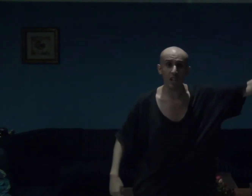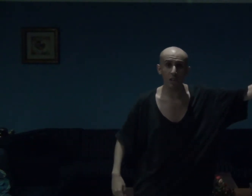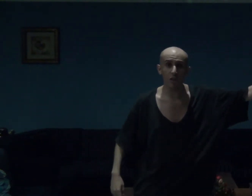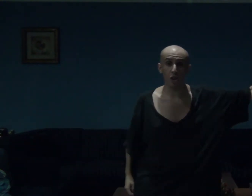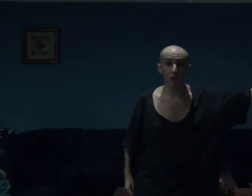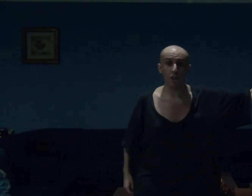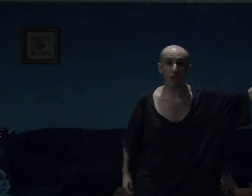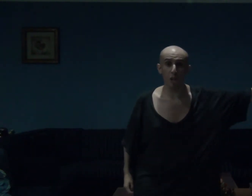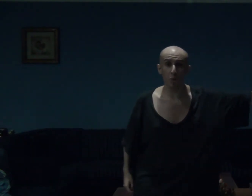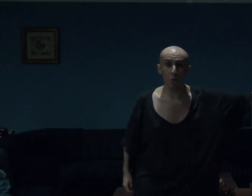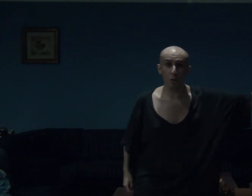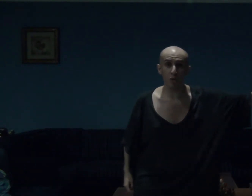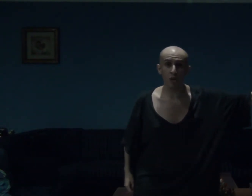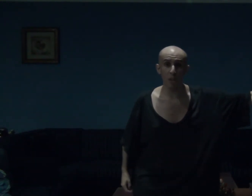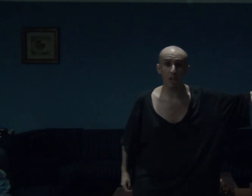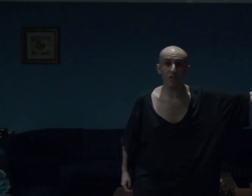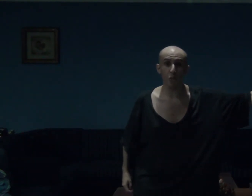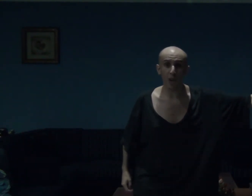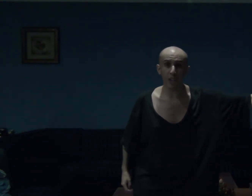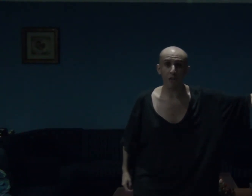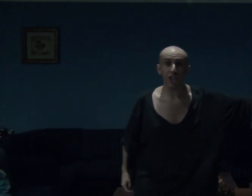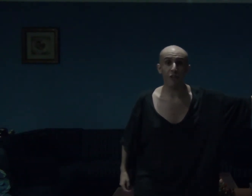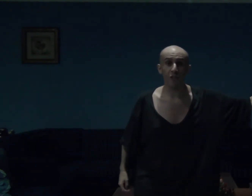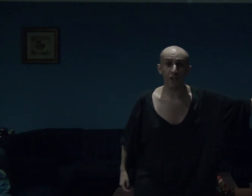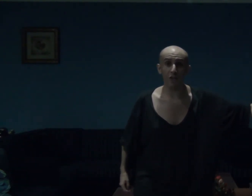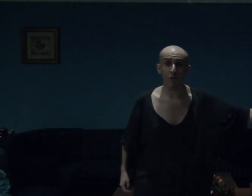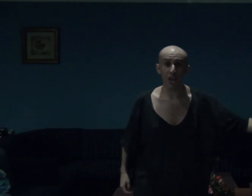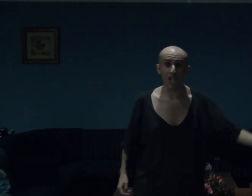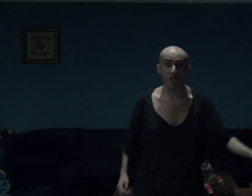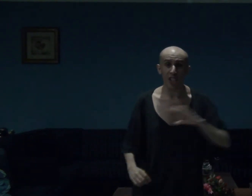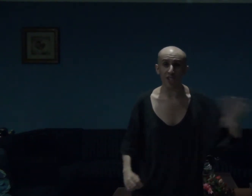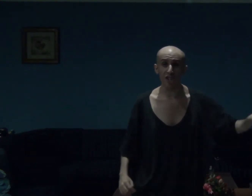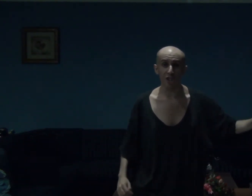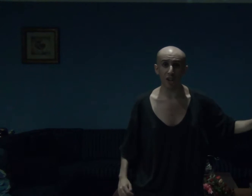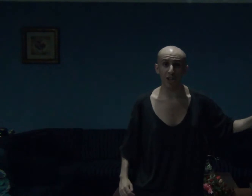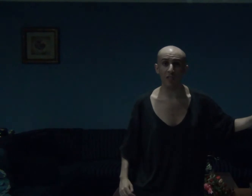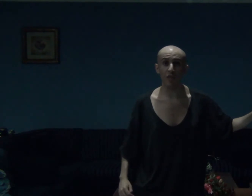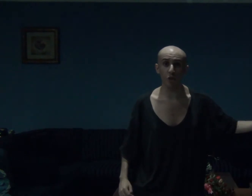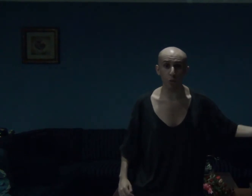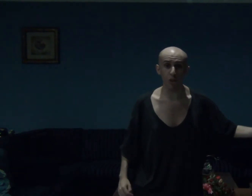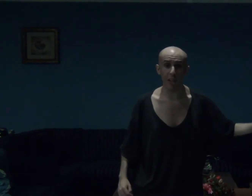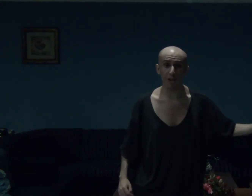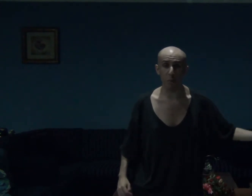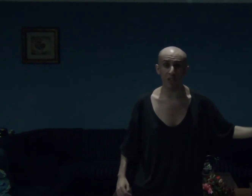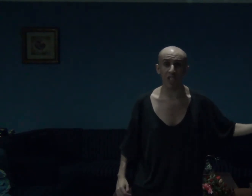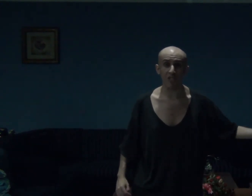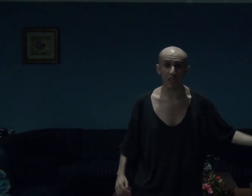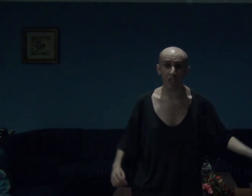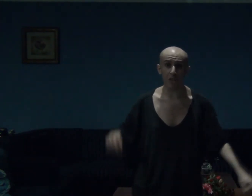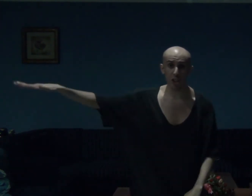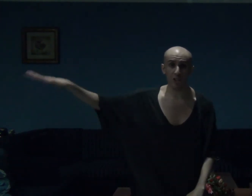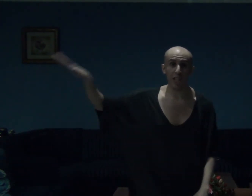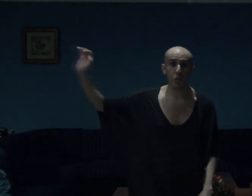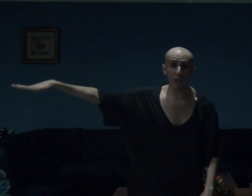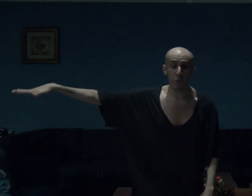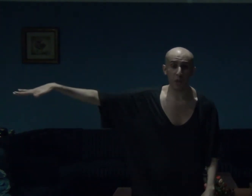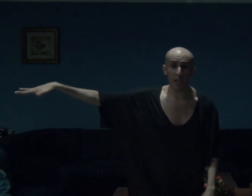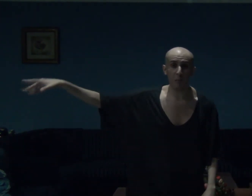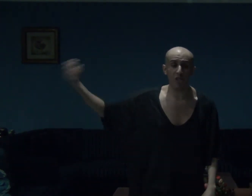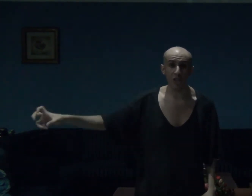killed Douglas Monroe's beloved wife in a fit of rage. He did not have to do that, but he did, just like Rick Grimes did